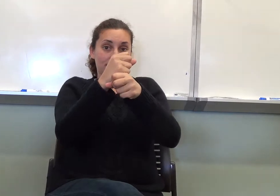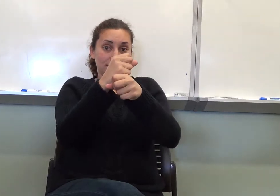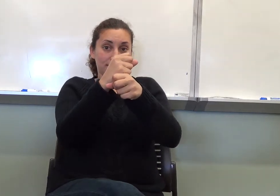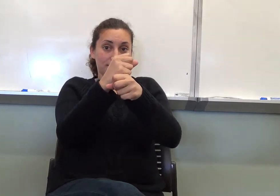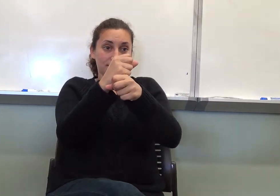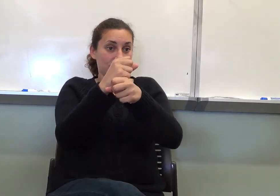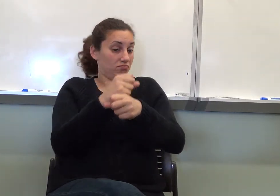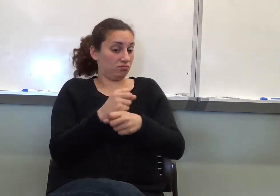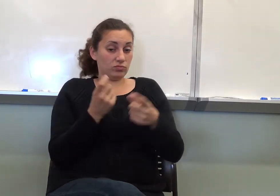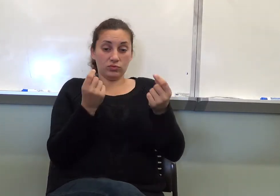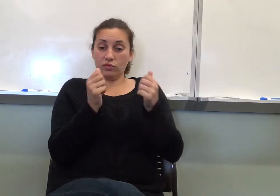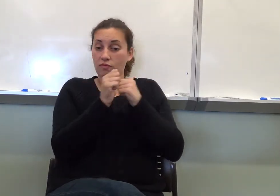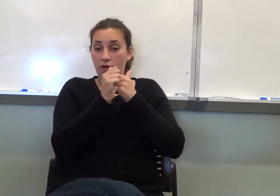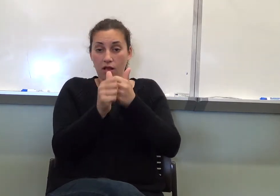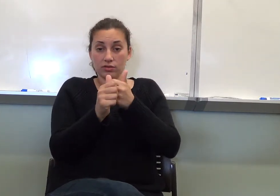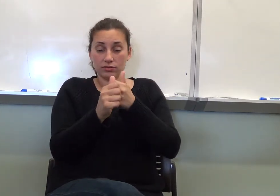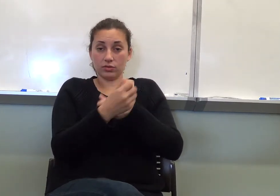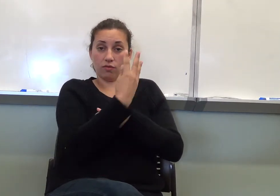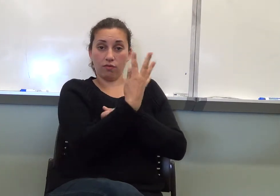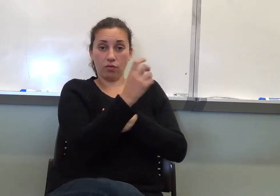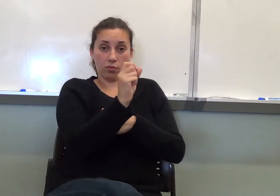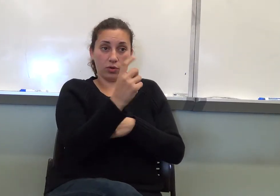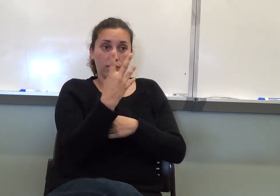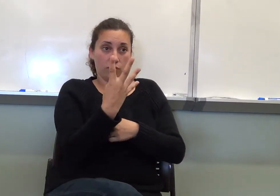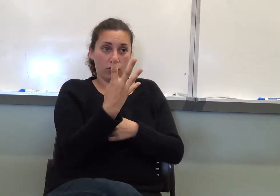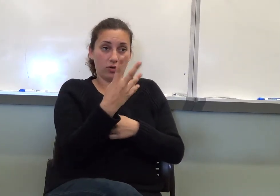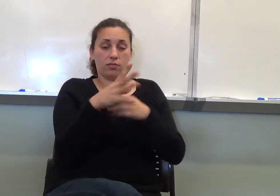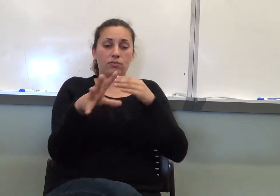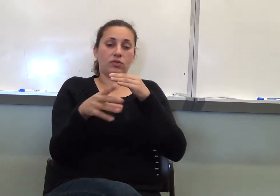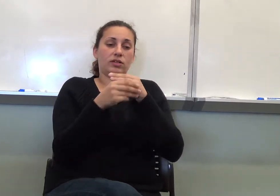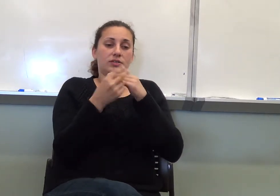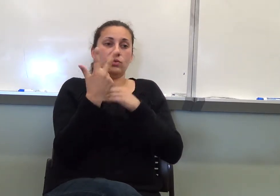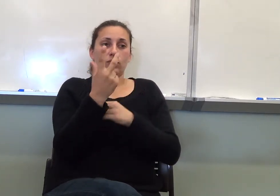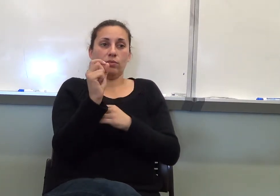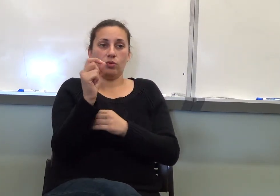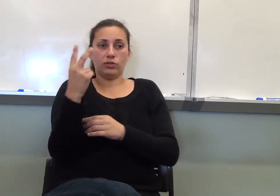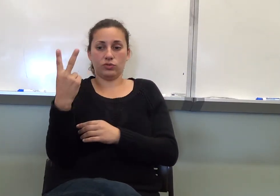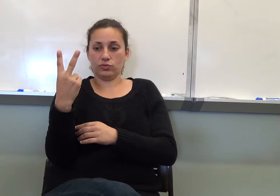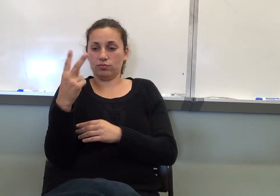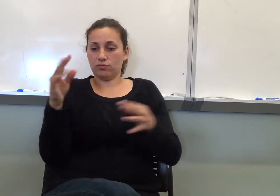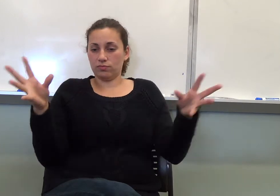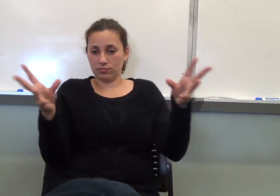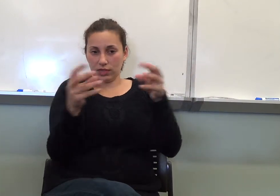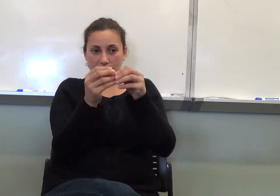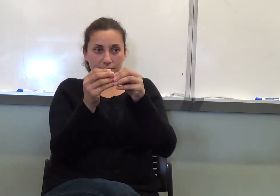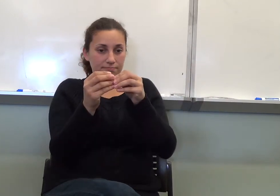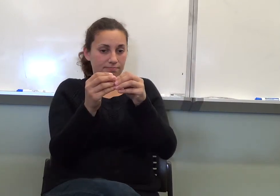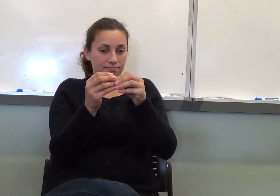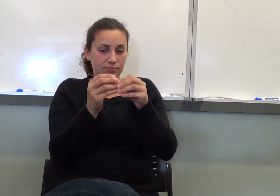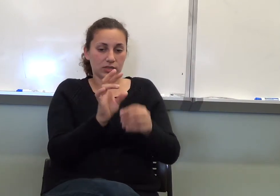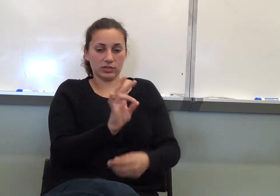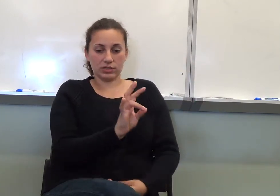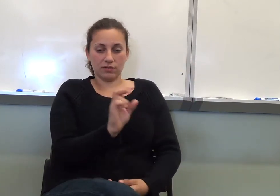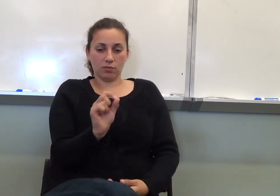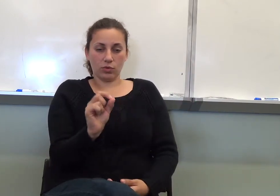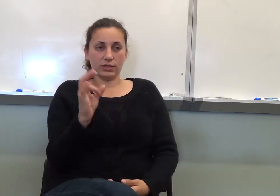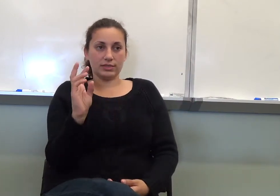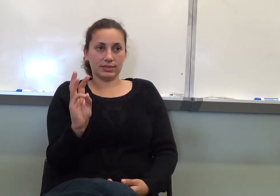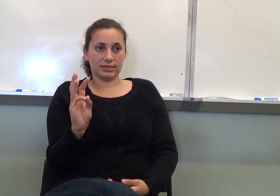do. 4.4 plus 3.2. That's all. Just add them together. 7.6. You're